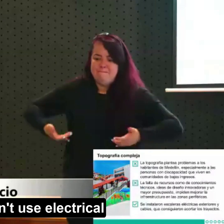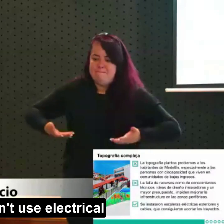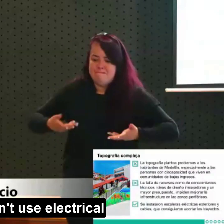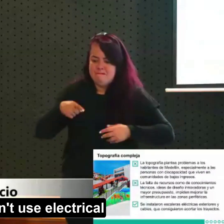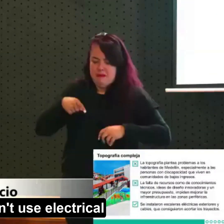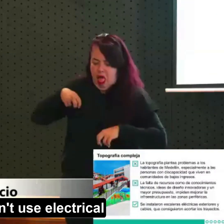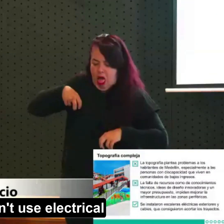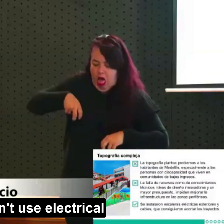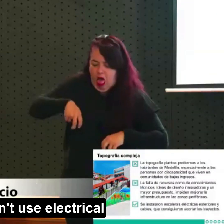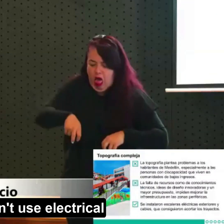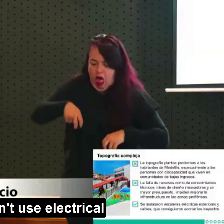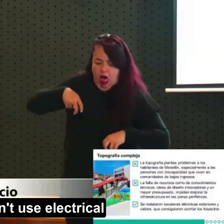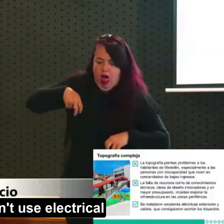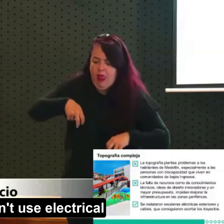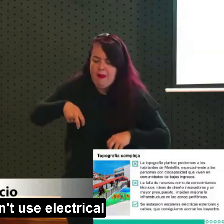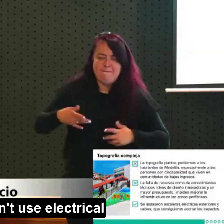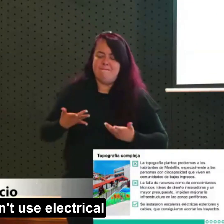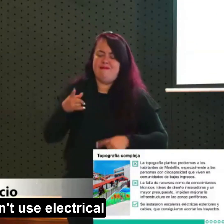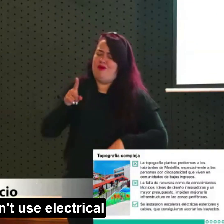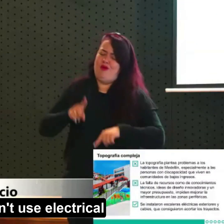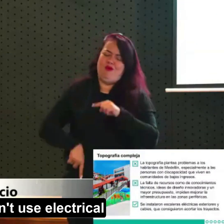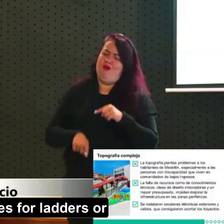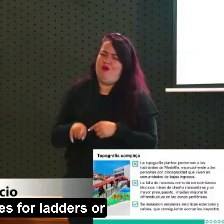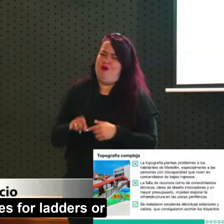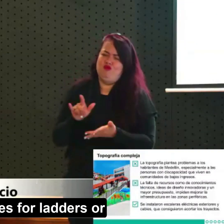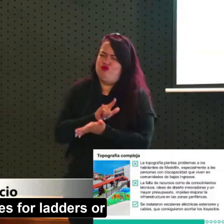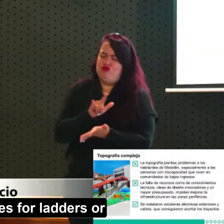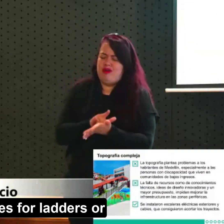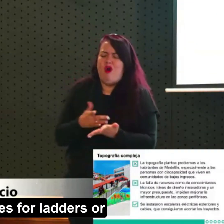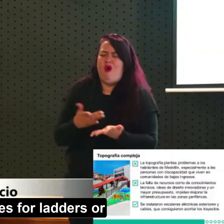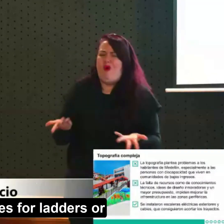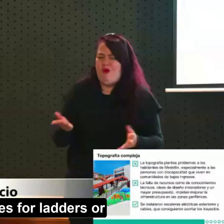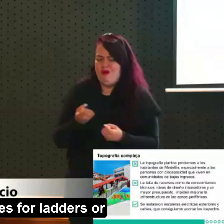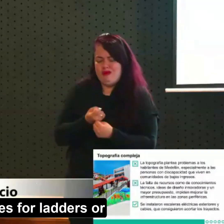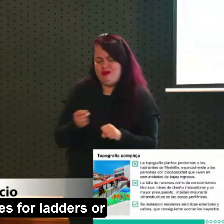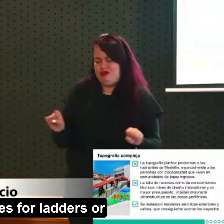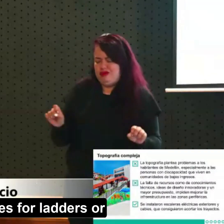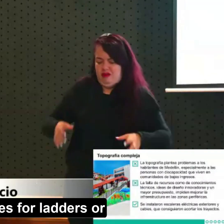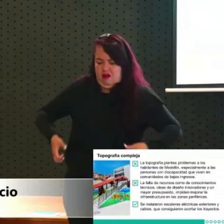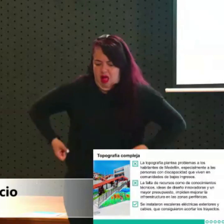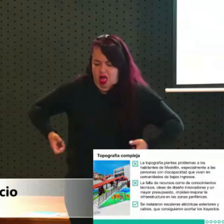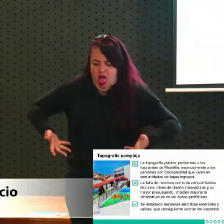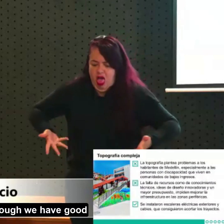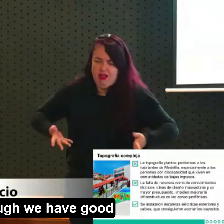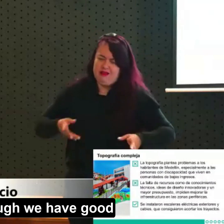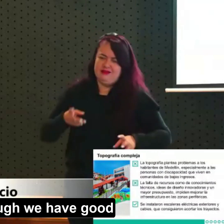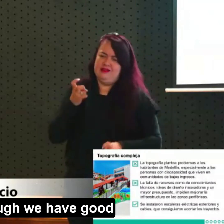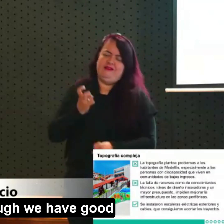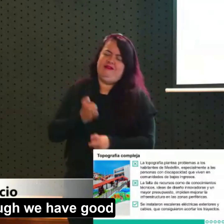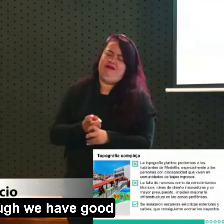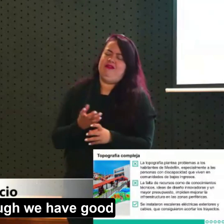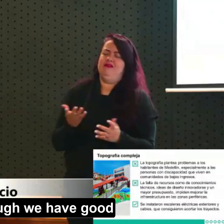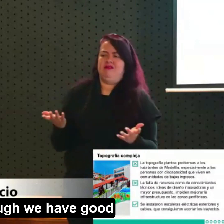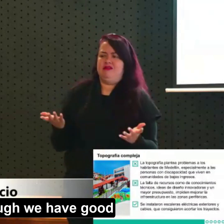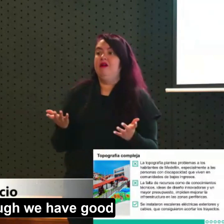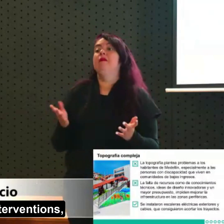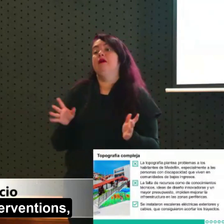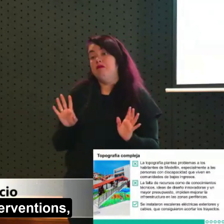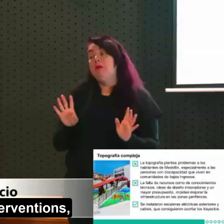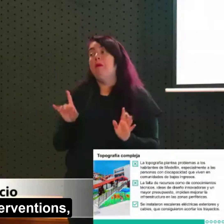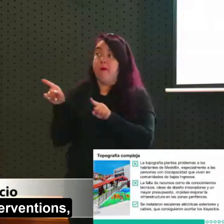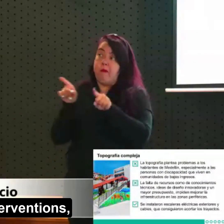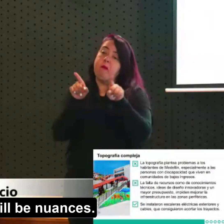solution. They can't use electrical staircases or ladders, or even though we have